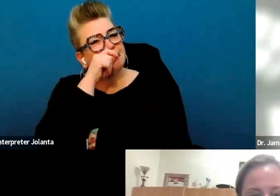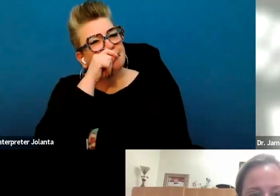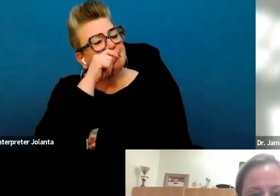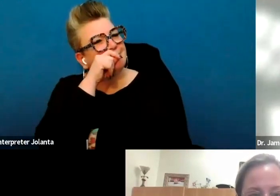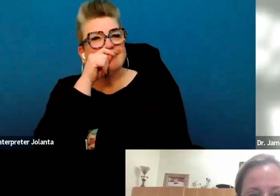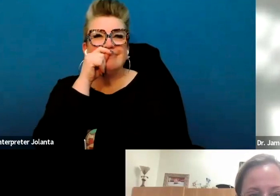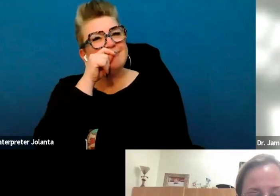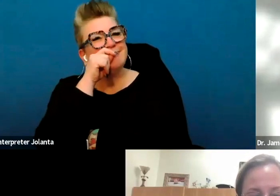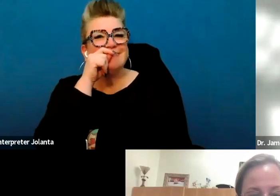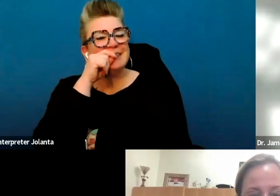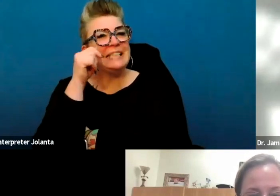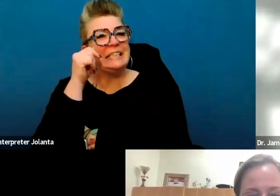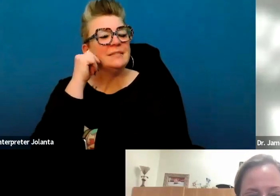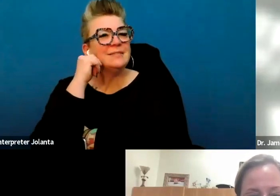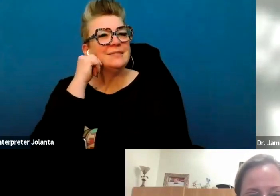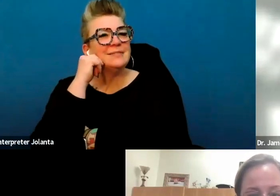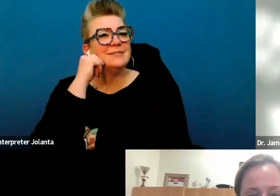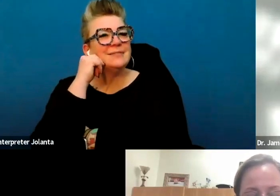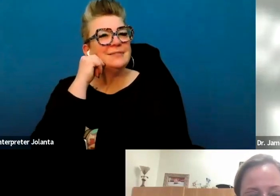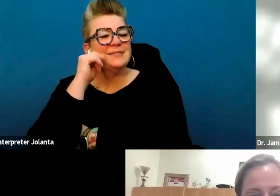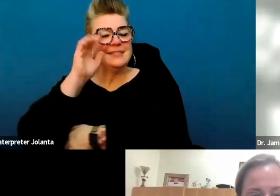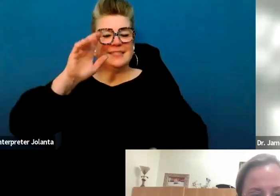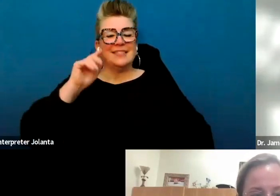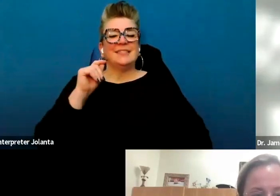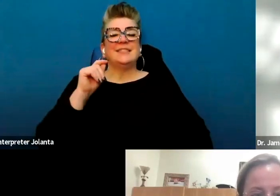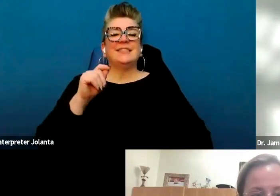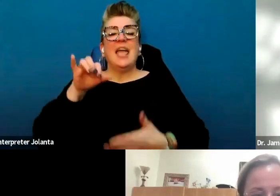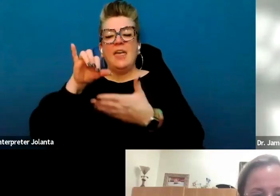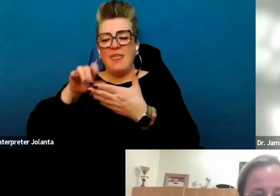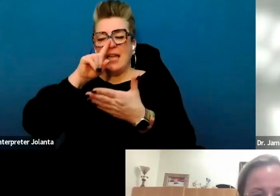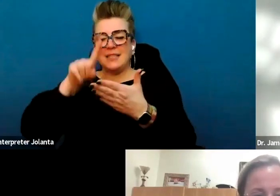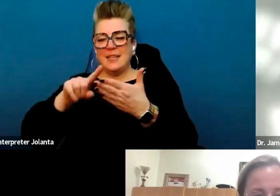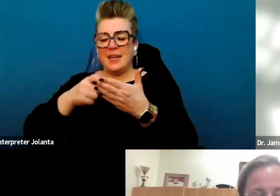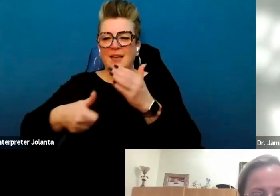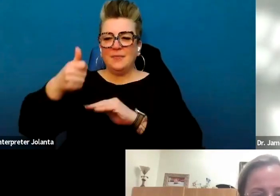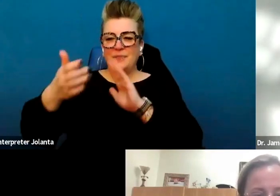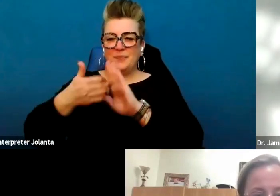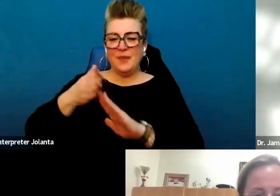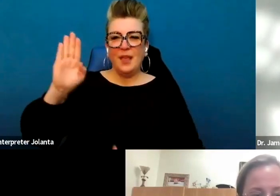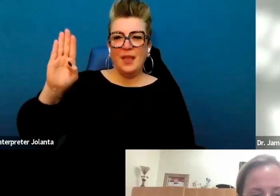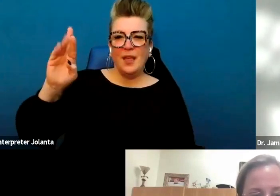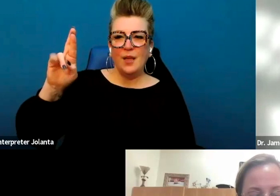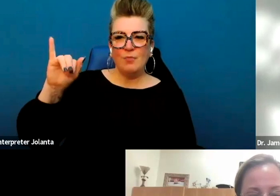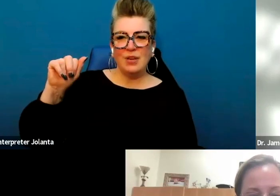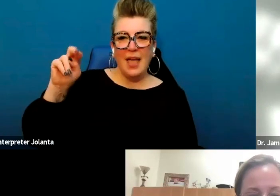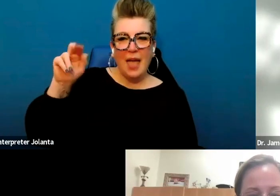Yeah, I think so. That study was headed up by Brianna Yamasaki, who's now